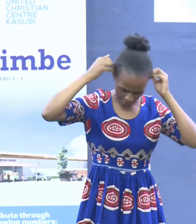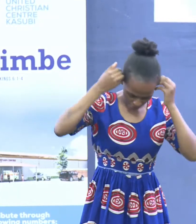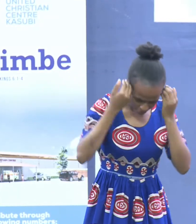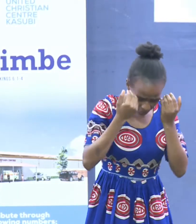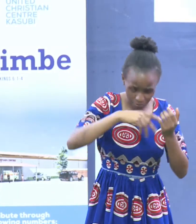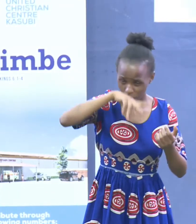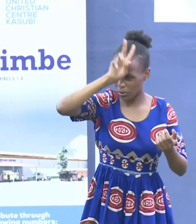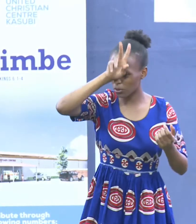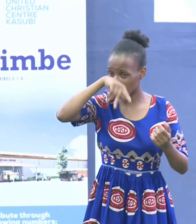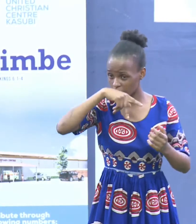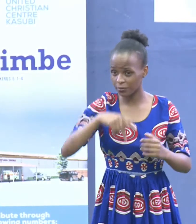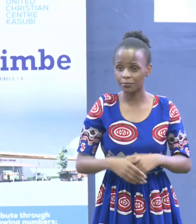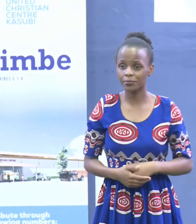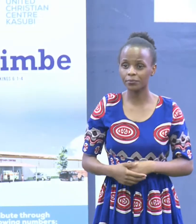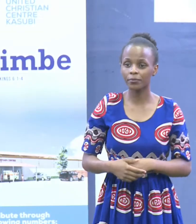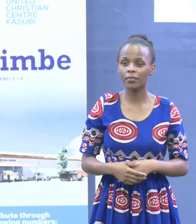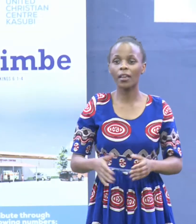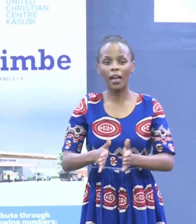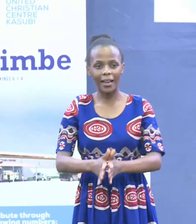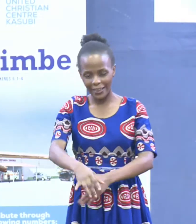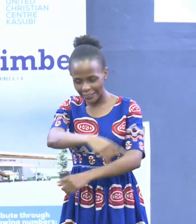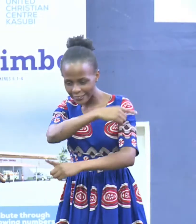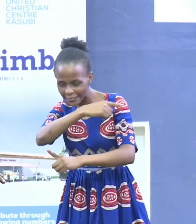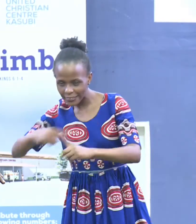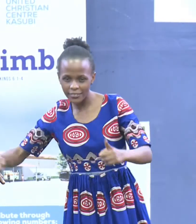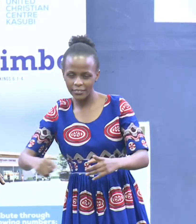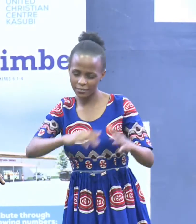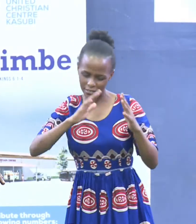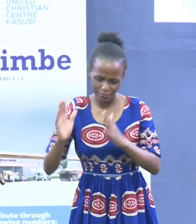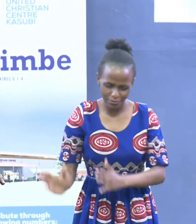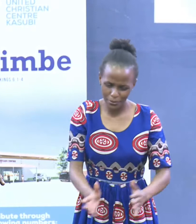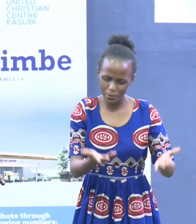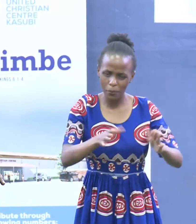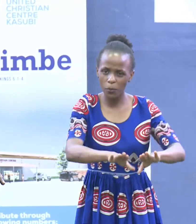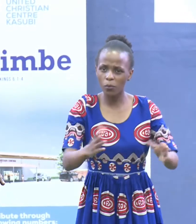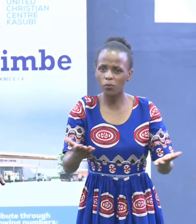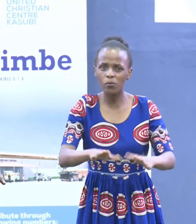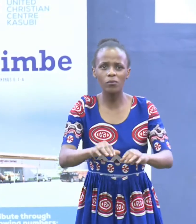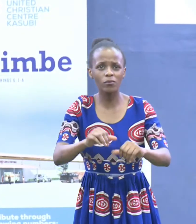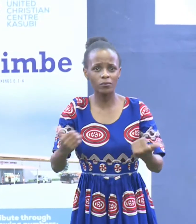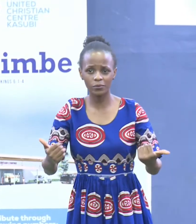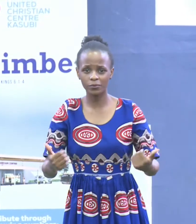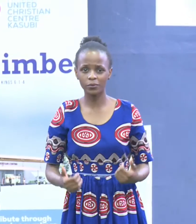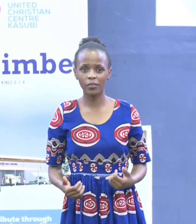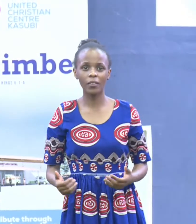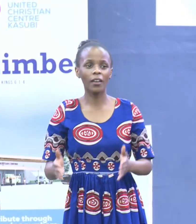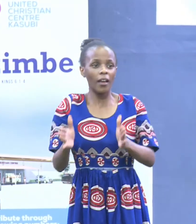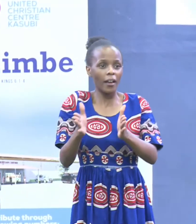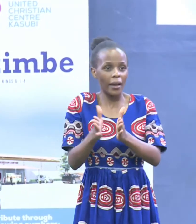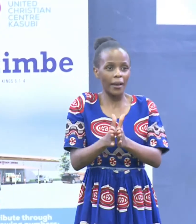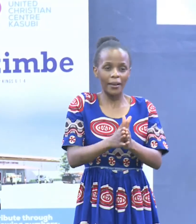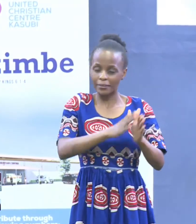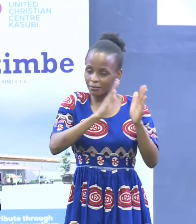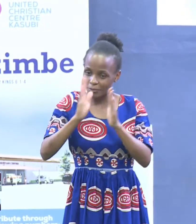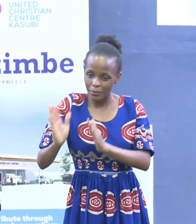took hold of a lamb or a goat. N'agitta n'agiteekateeka bulungi. He killed and prepared it so well. N'agiteekateeka